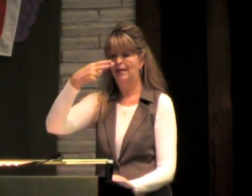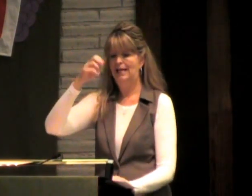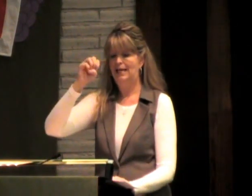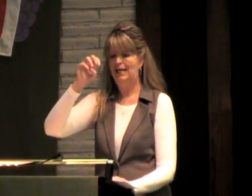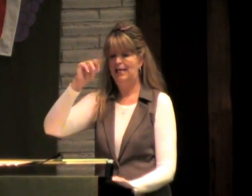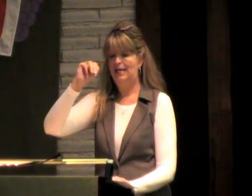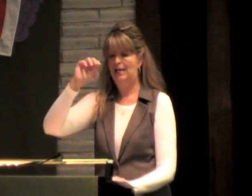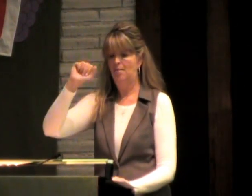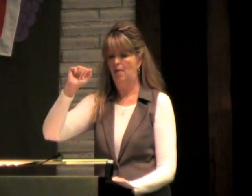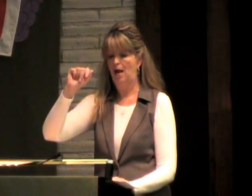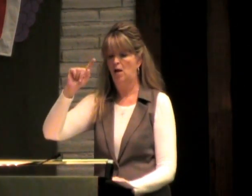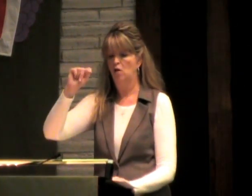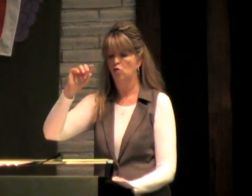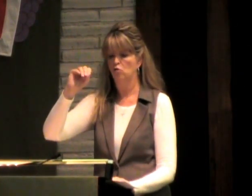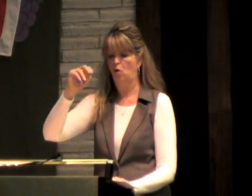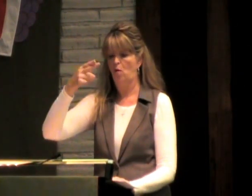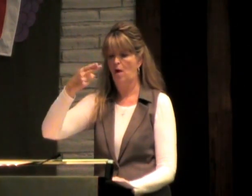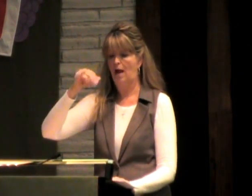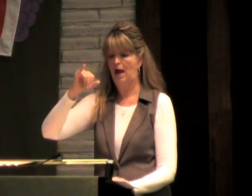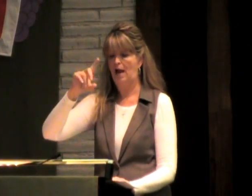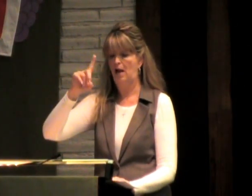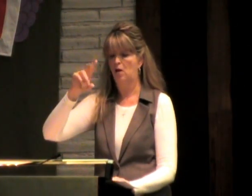And that's rare. That's called